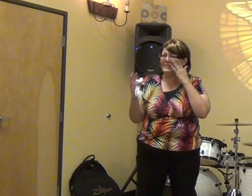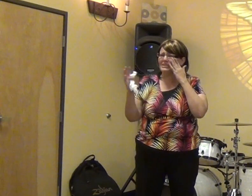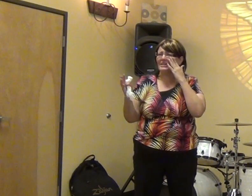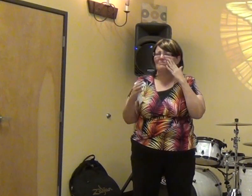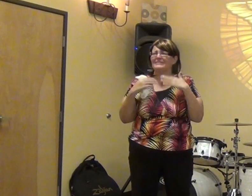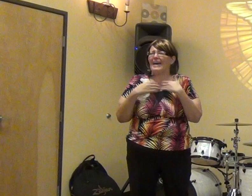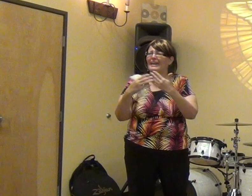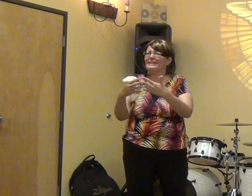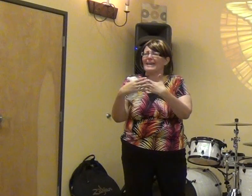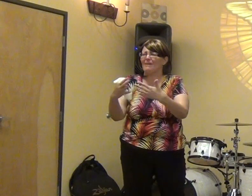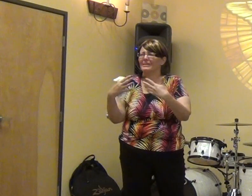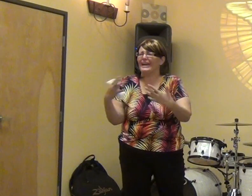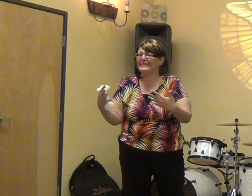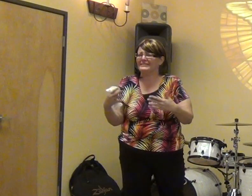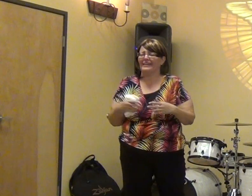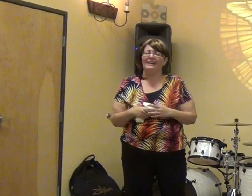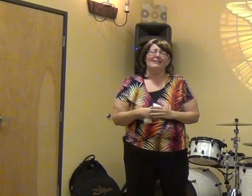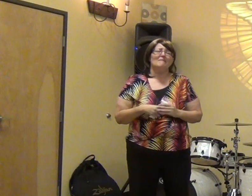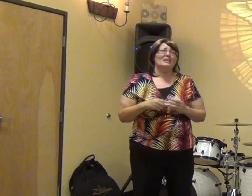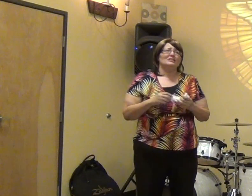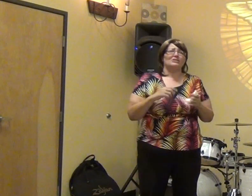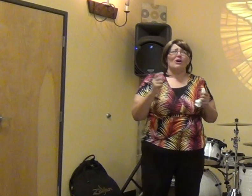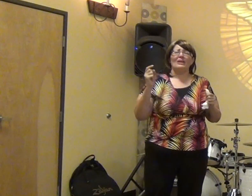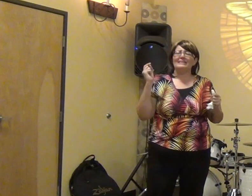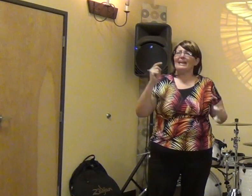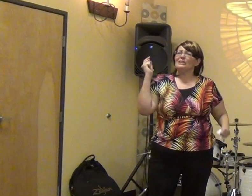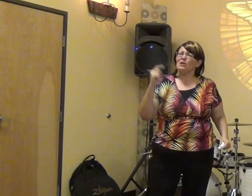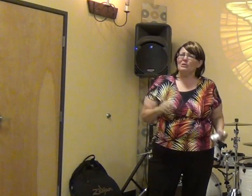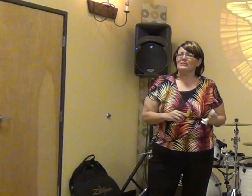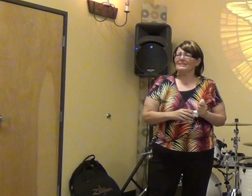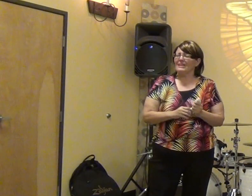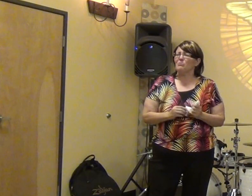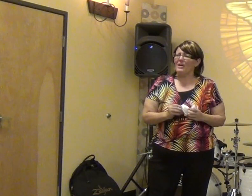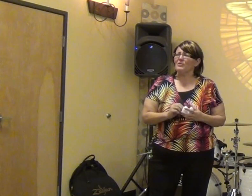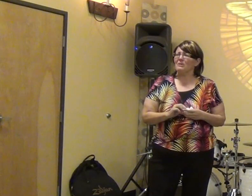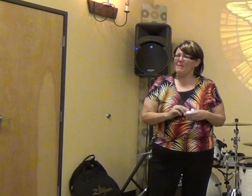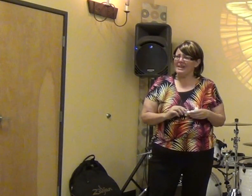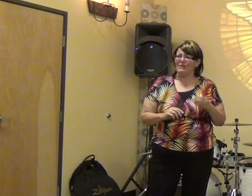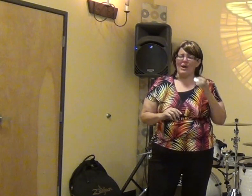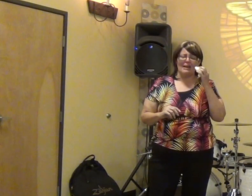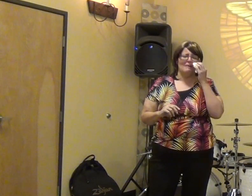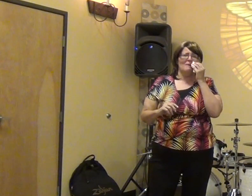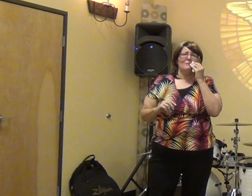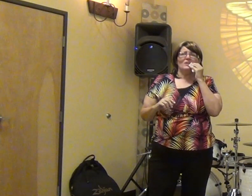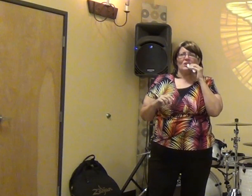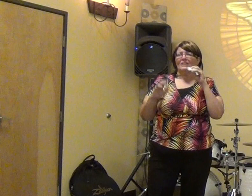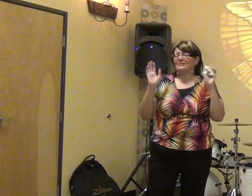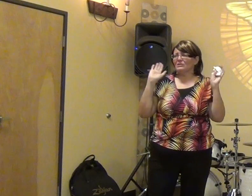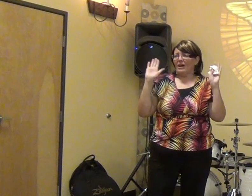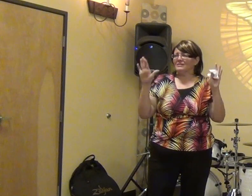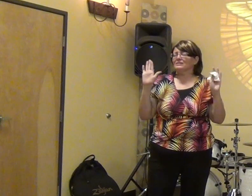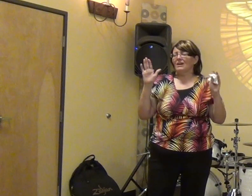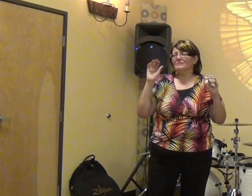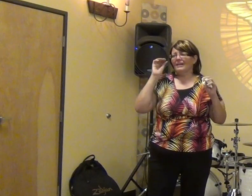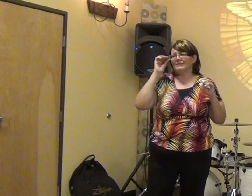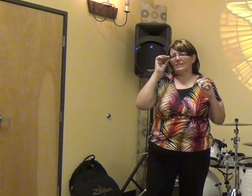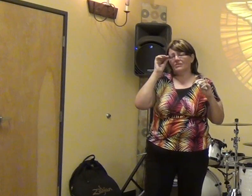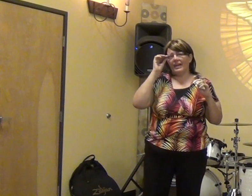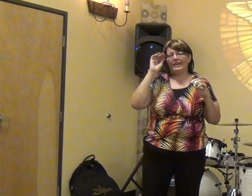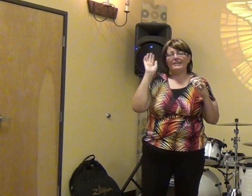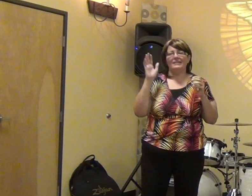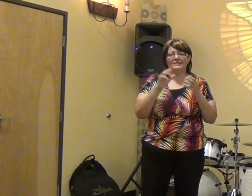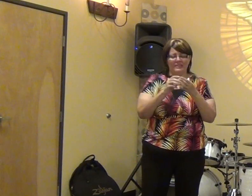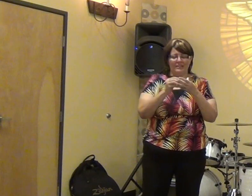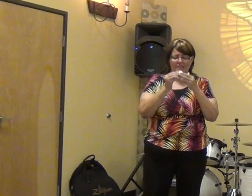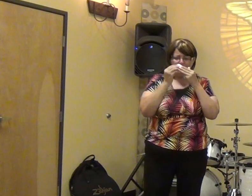want to pressure him. It's not his obligation. So he said, I told you. I said, wait for the money, right? So I just calmed down. I said,